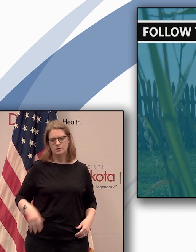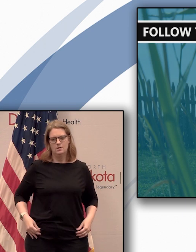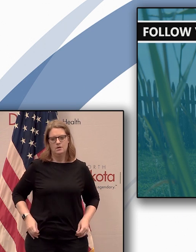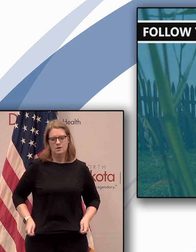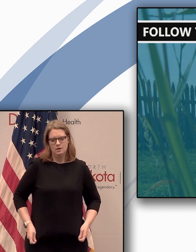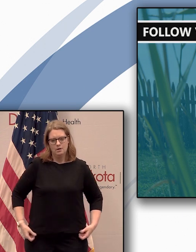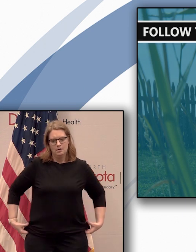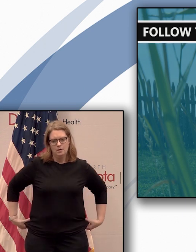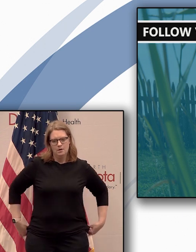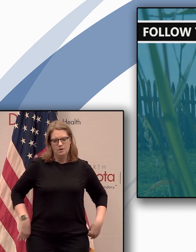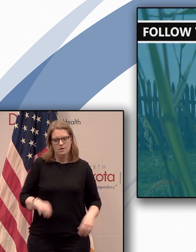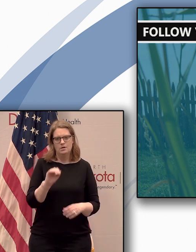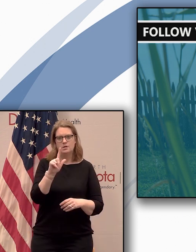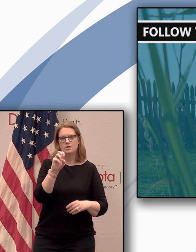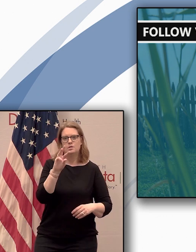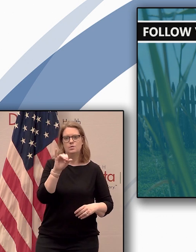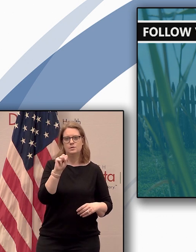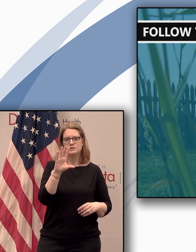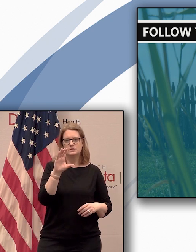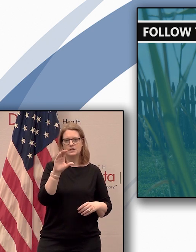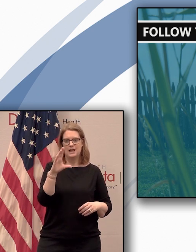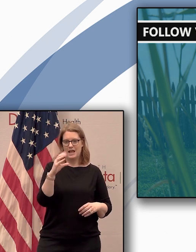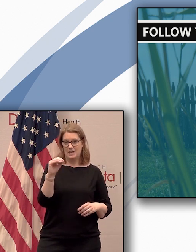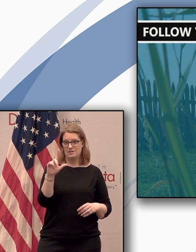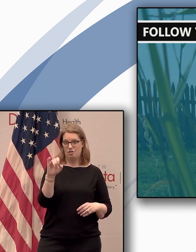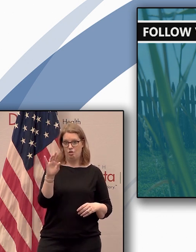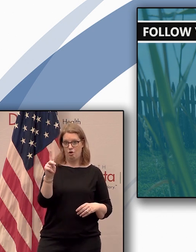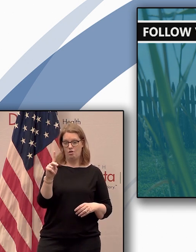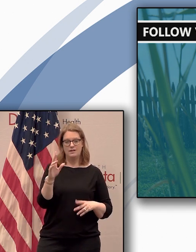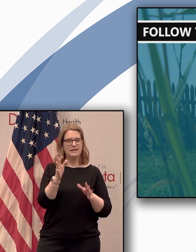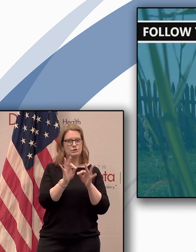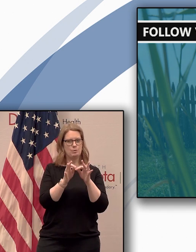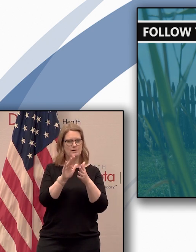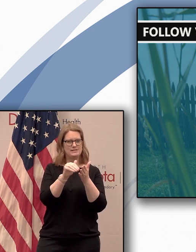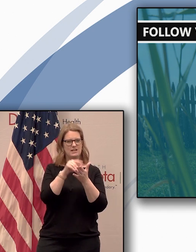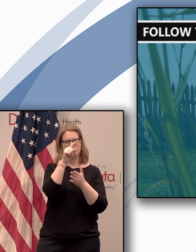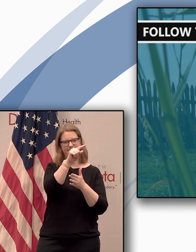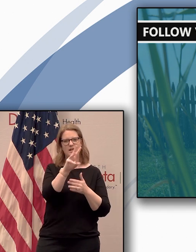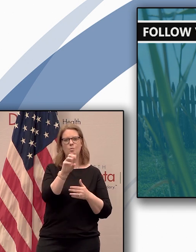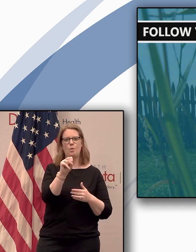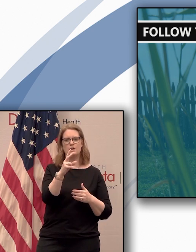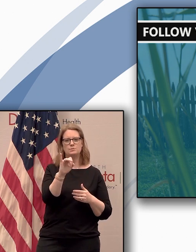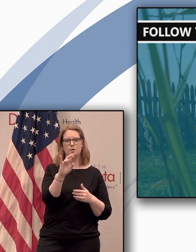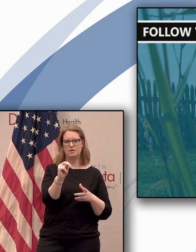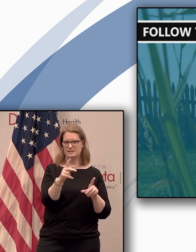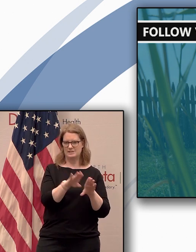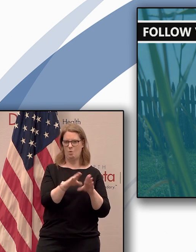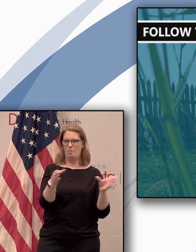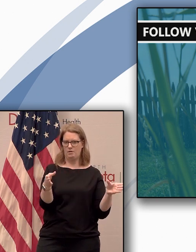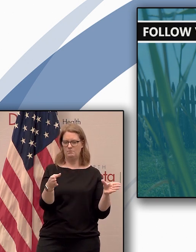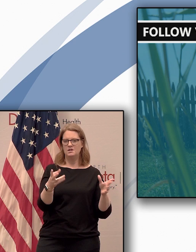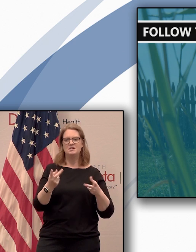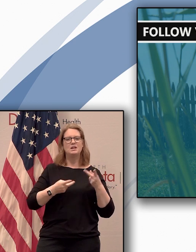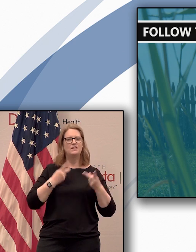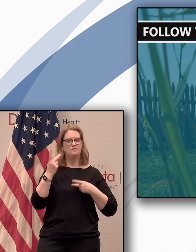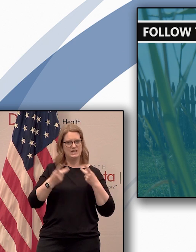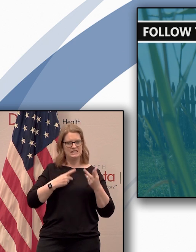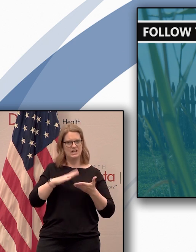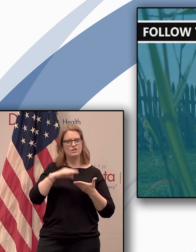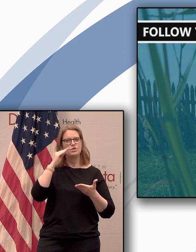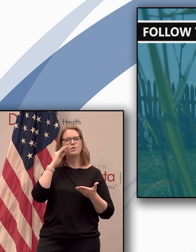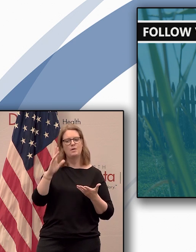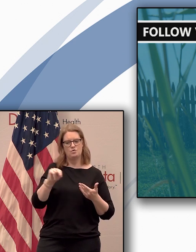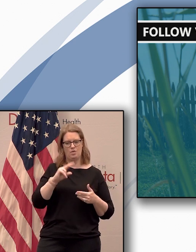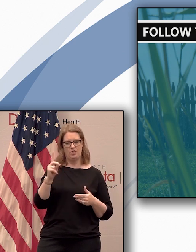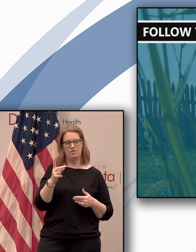announce that Lewis and Clark Interpretive Center in Washburn is once again open to the public. You can visit and learn more about North Dakota's